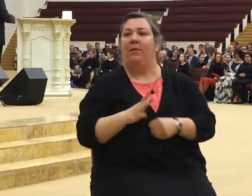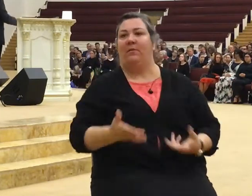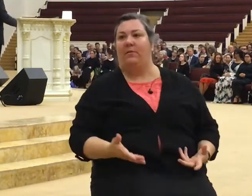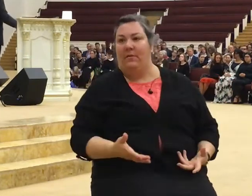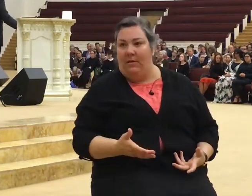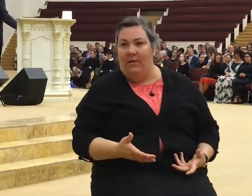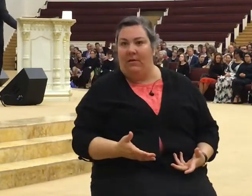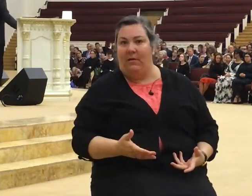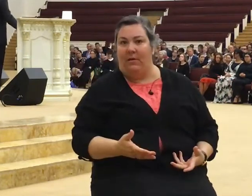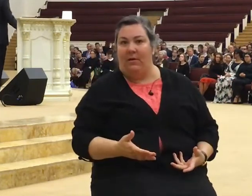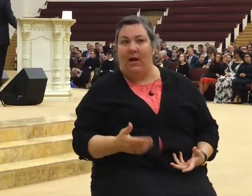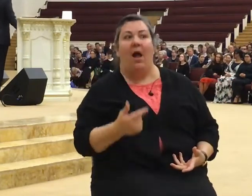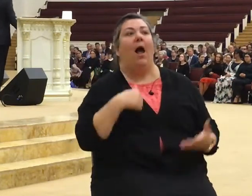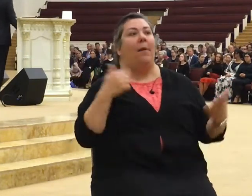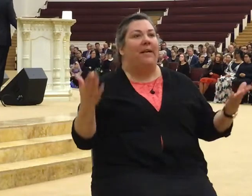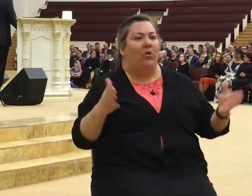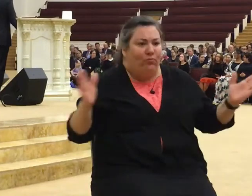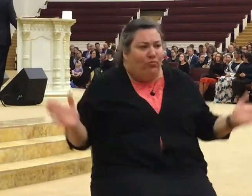I come to stir you up.